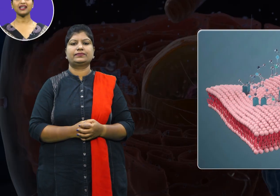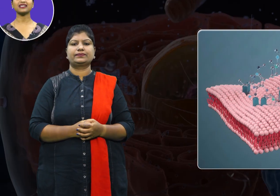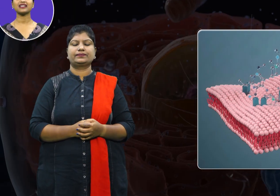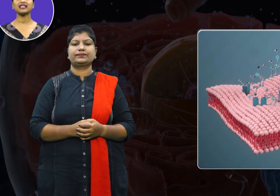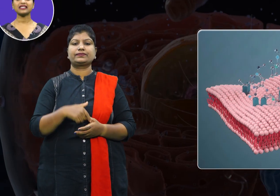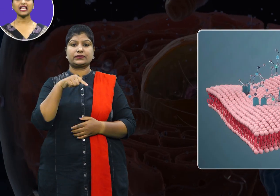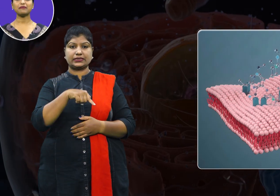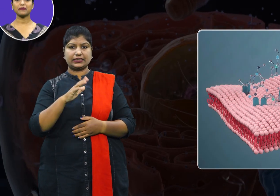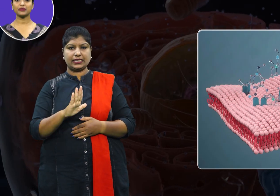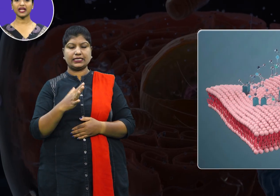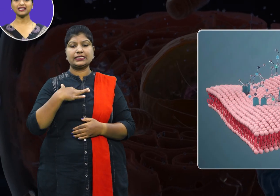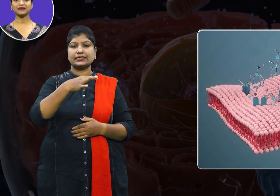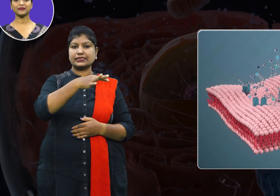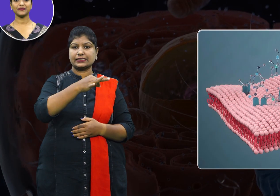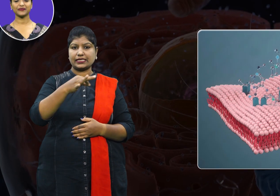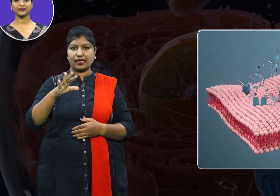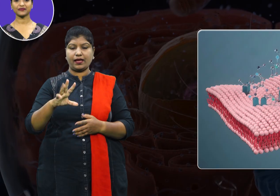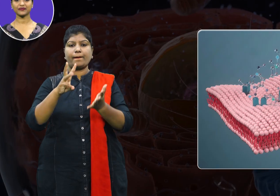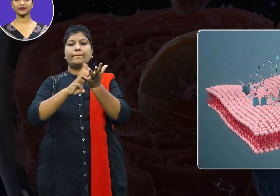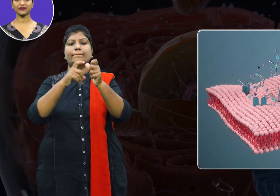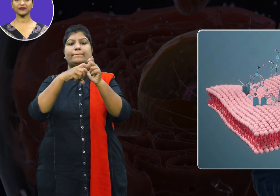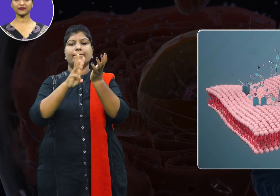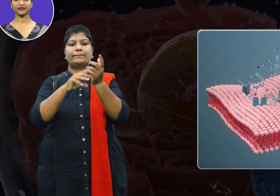They are cell membrane,